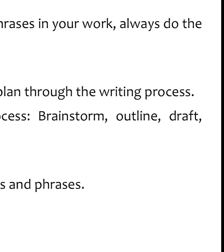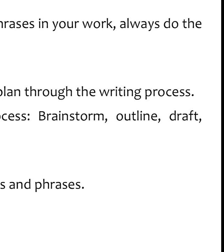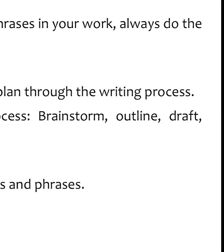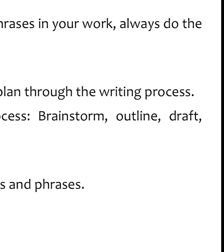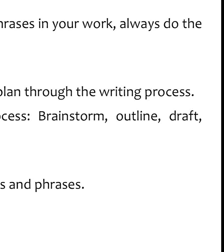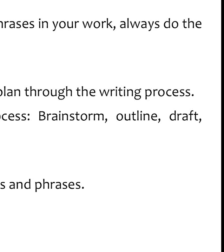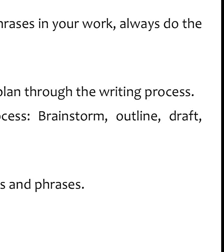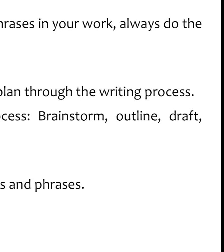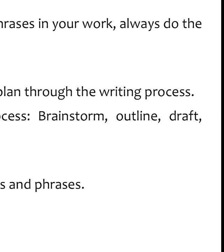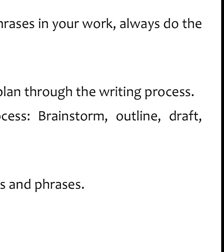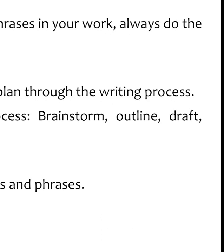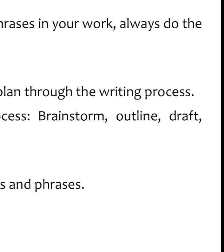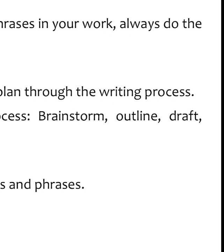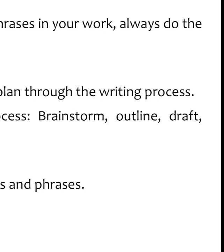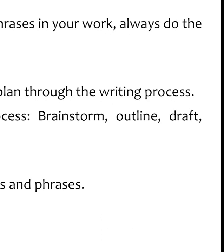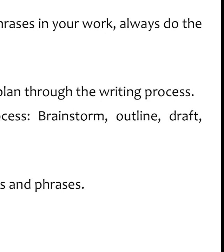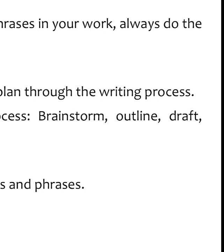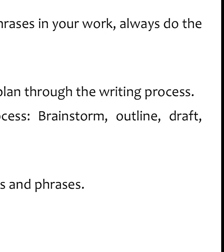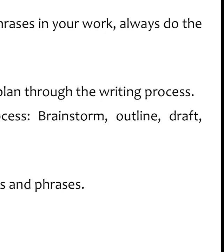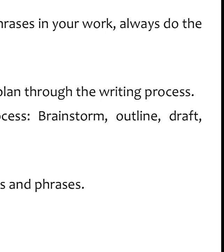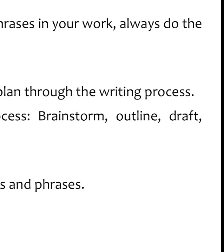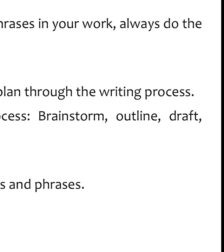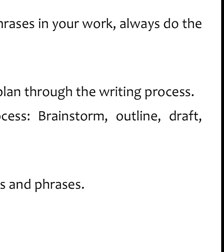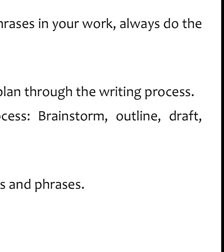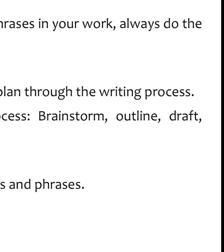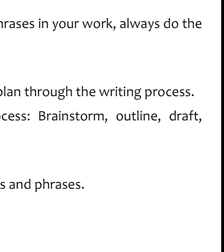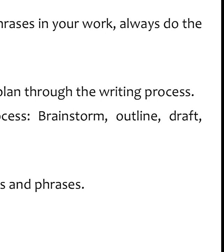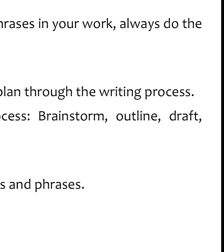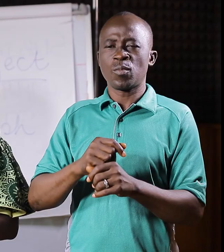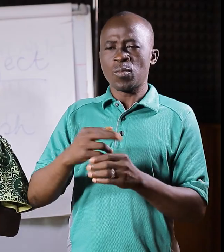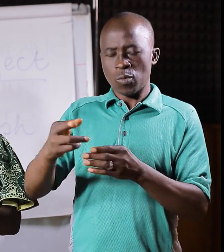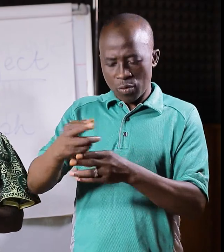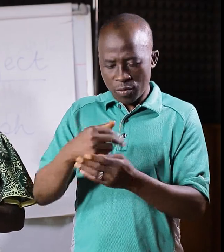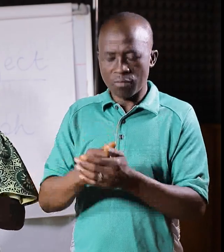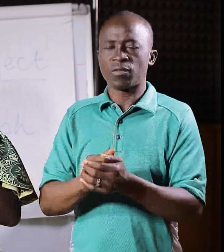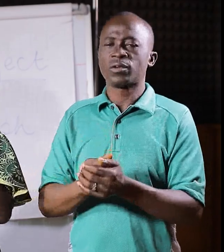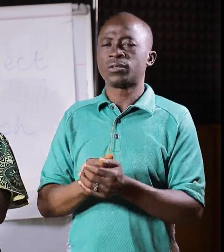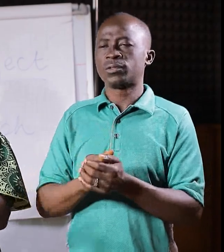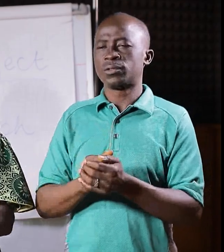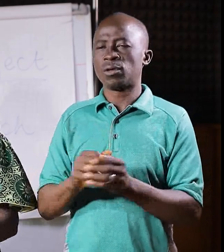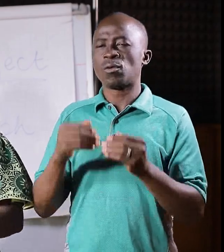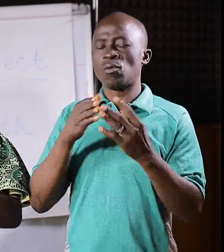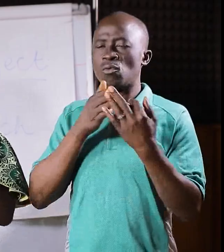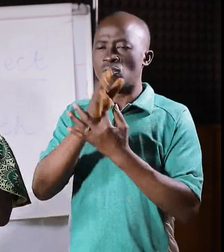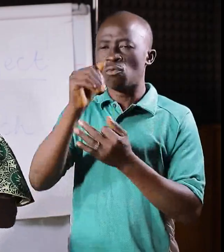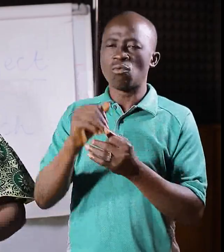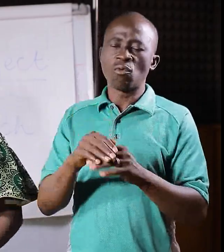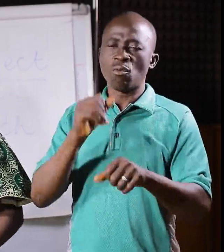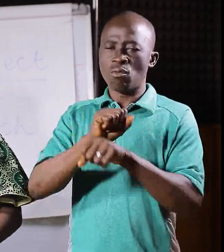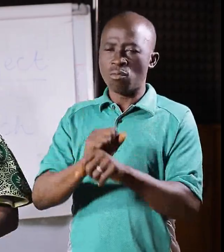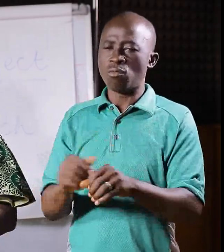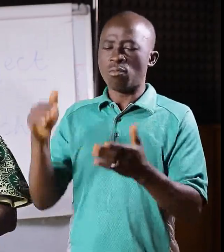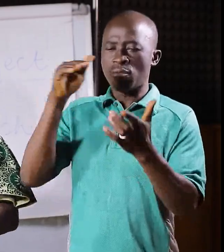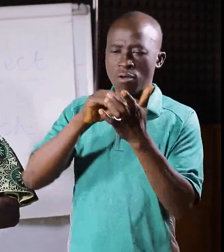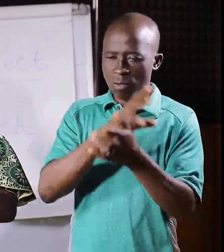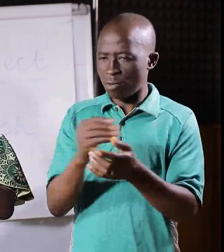your outline. Make your drafts. Always do your revision. Then go through your work over and over